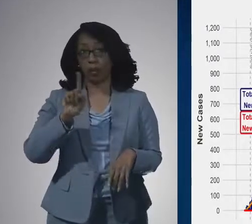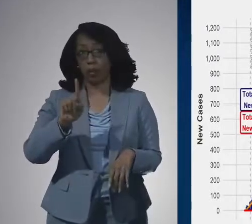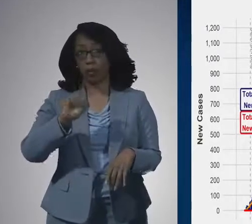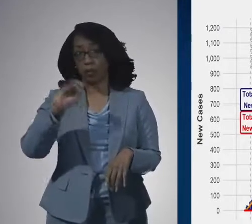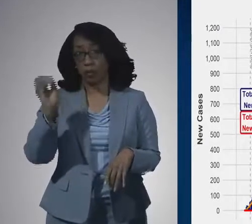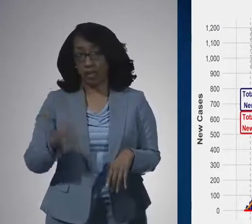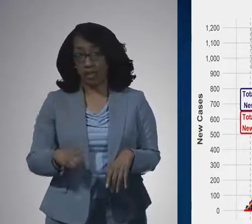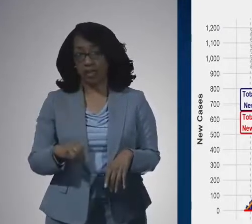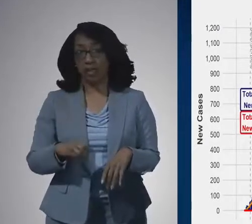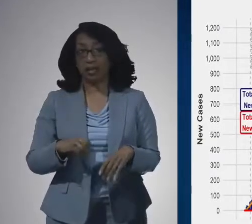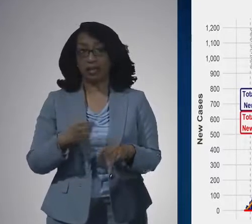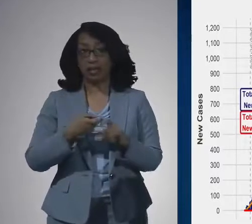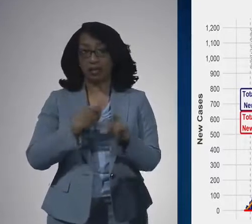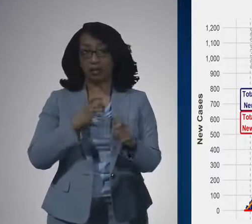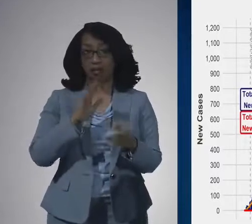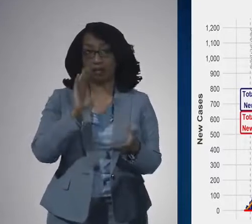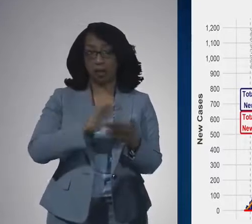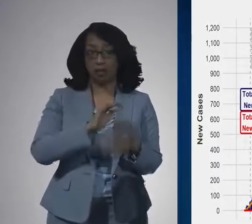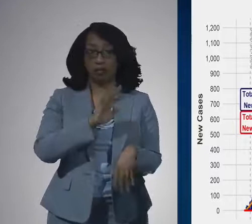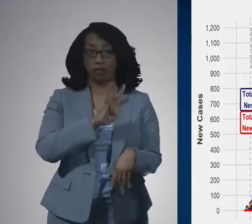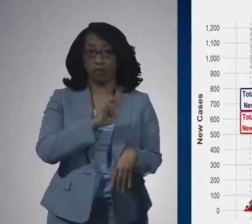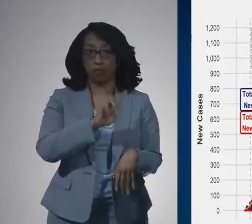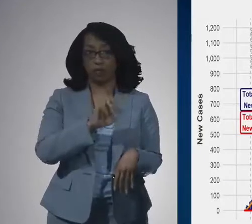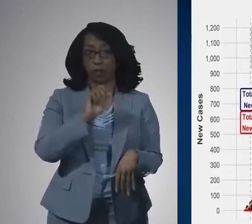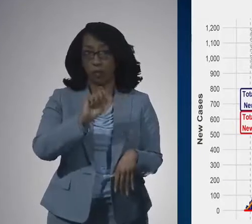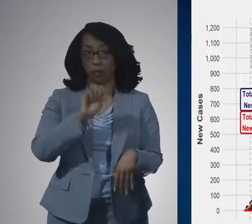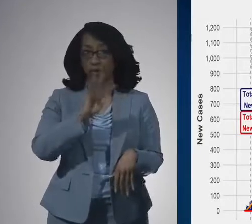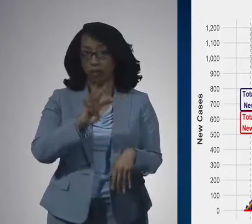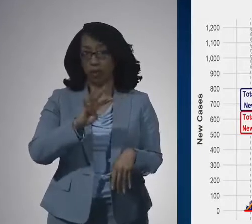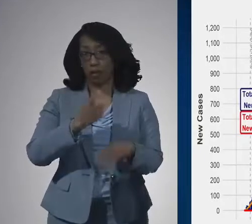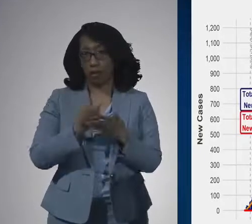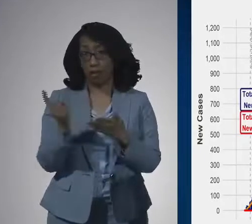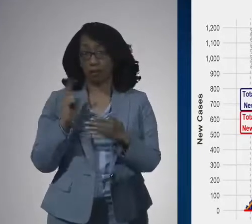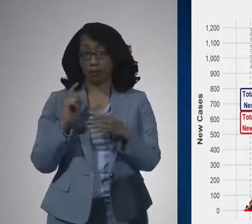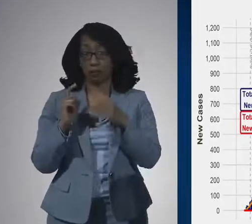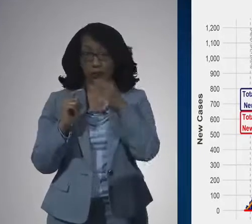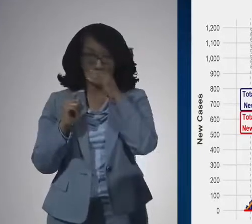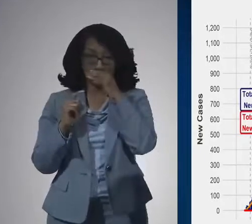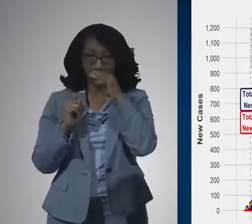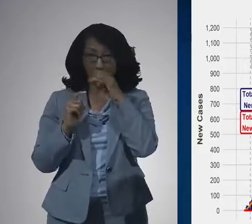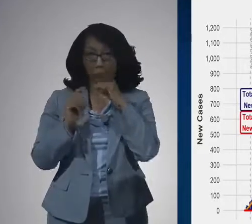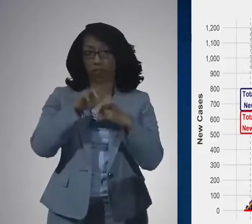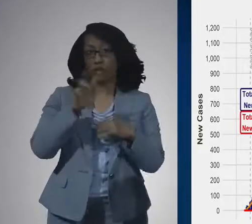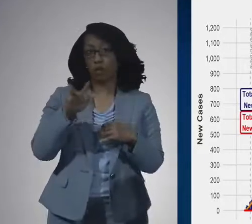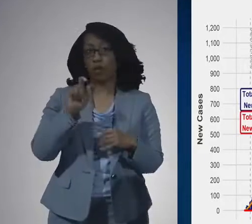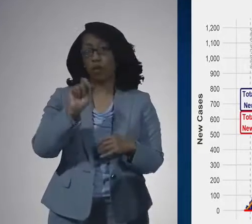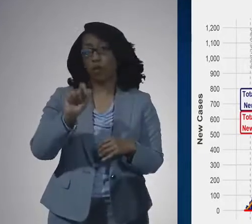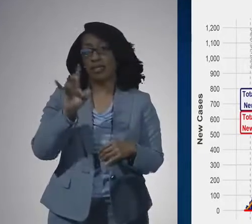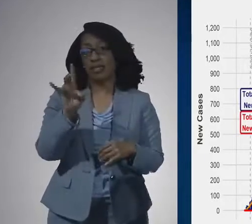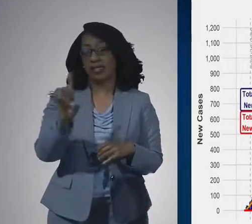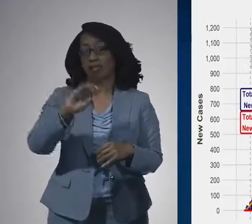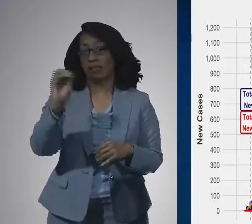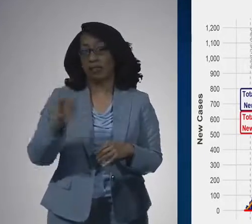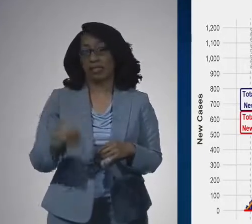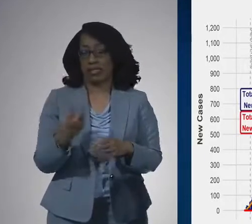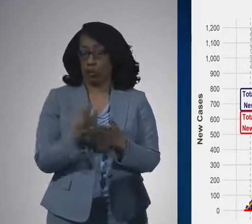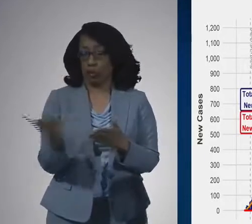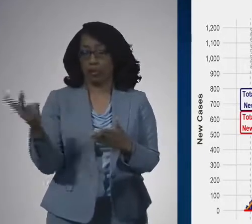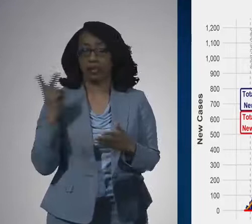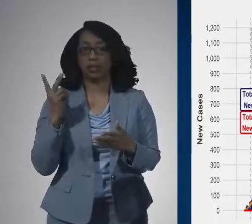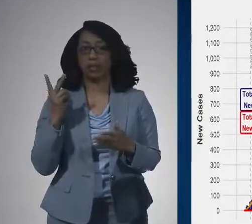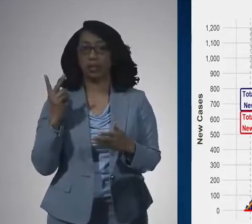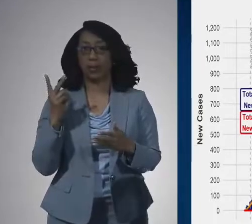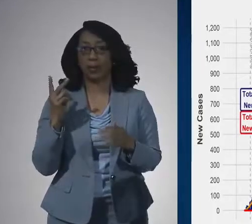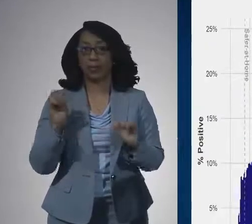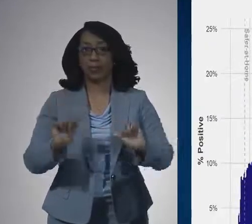cases, down from 33.4% this time last week and 33.7% 2 weeks ago.